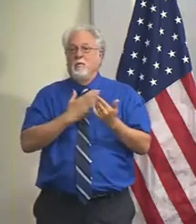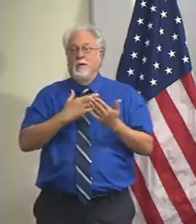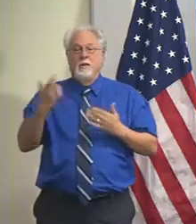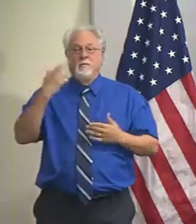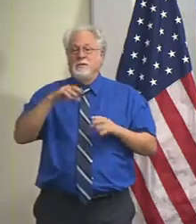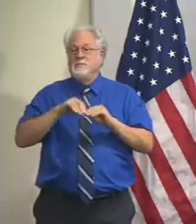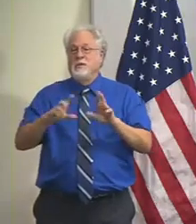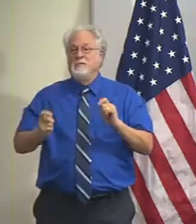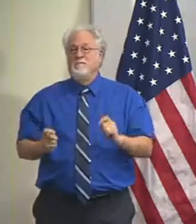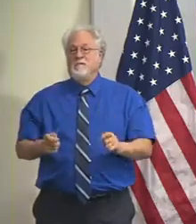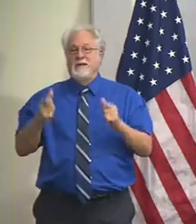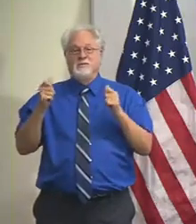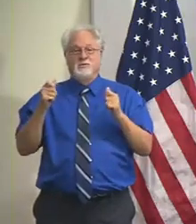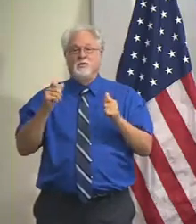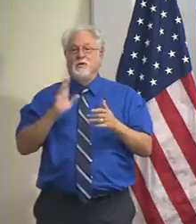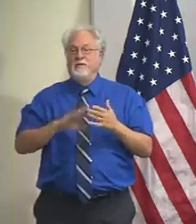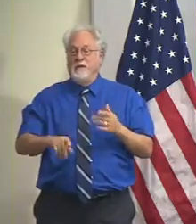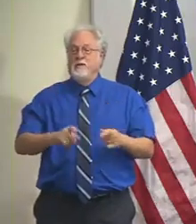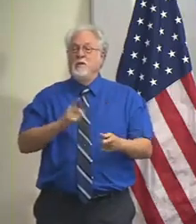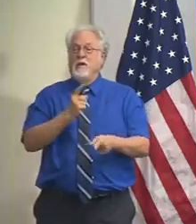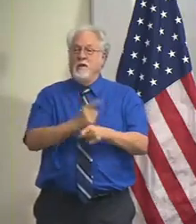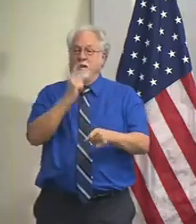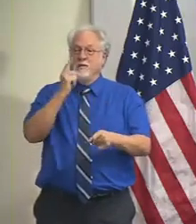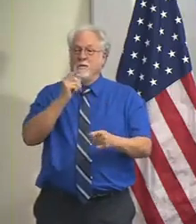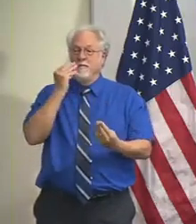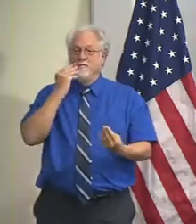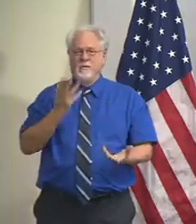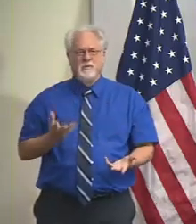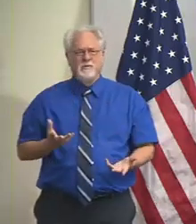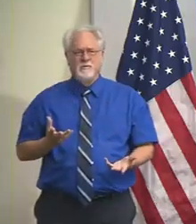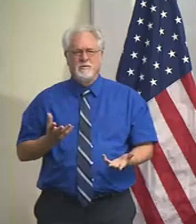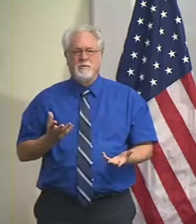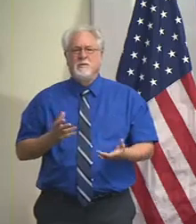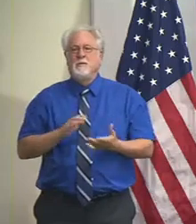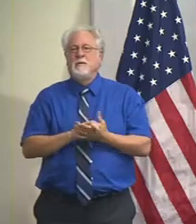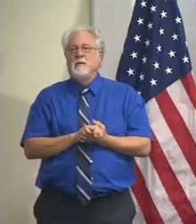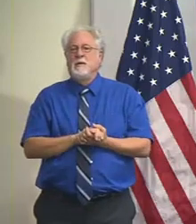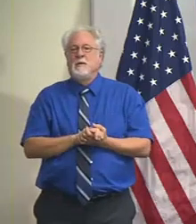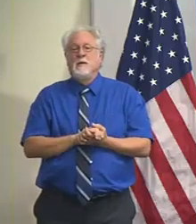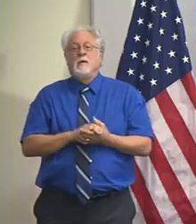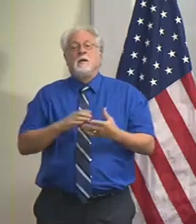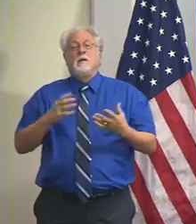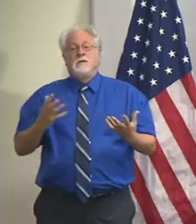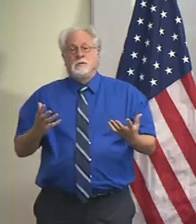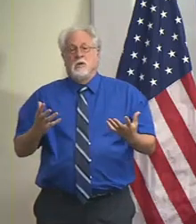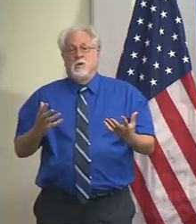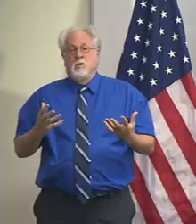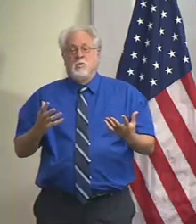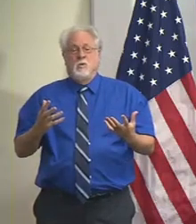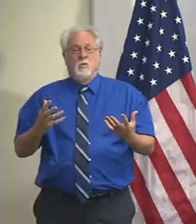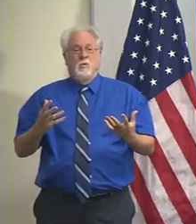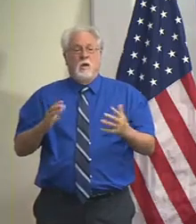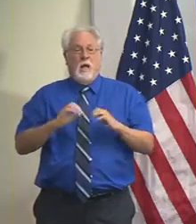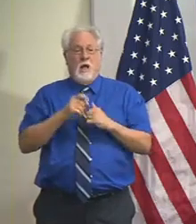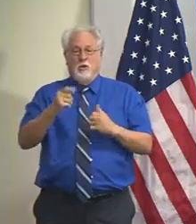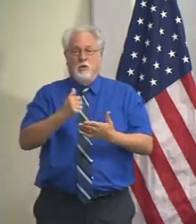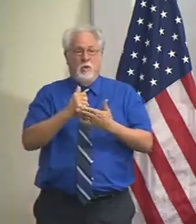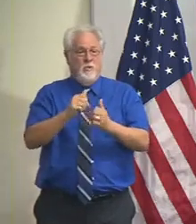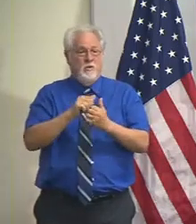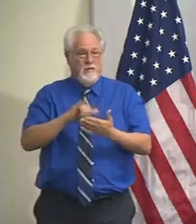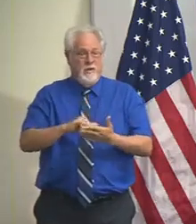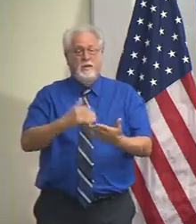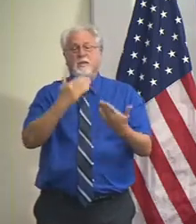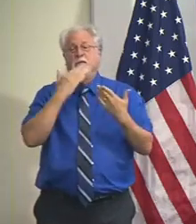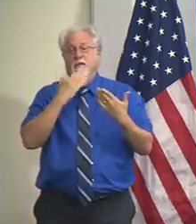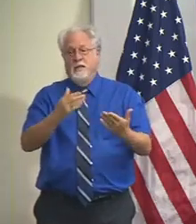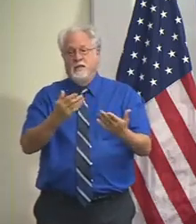spreads faster than the accurate information out there. And so the degree to which you all help with that, I just want you